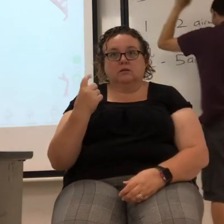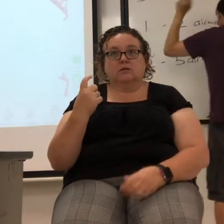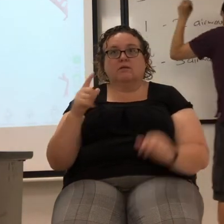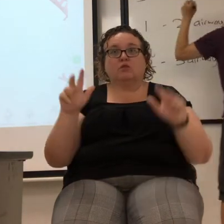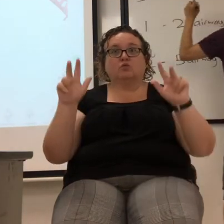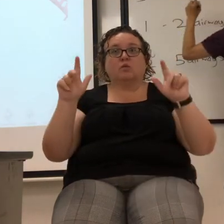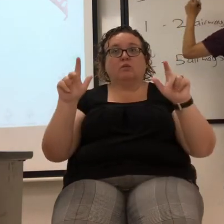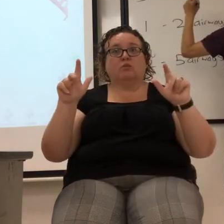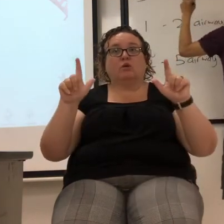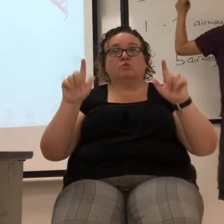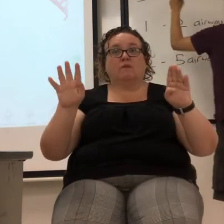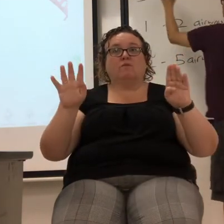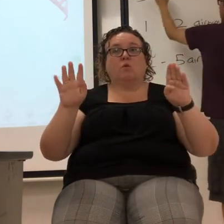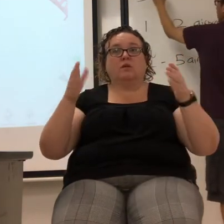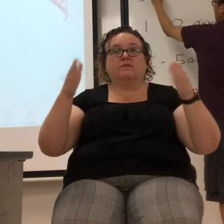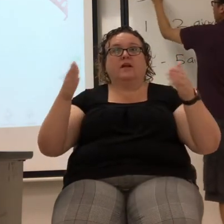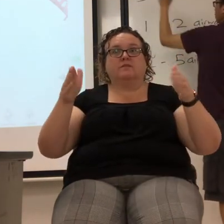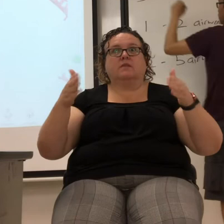So in the third division,